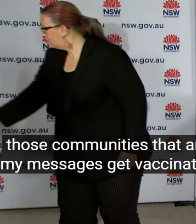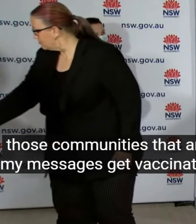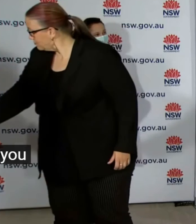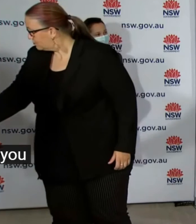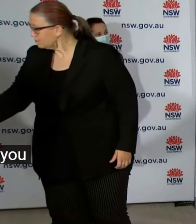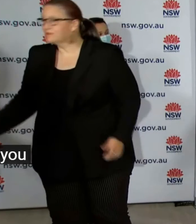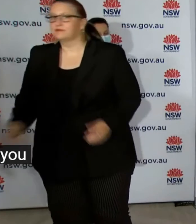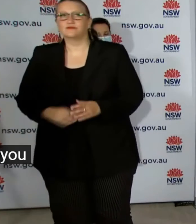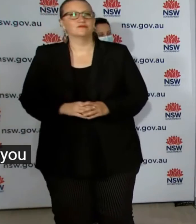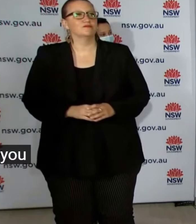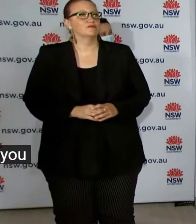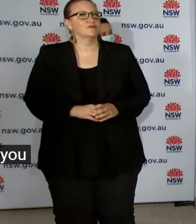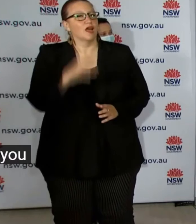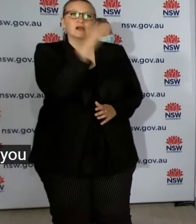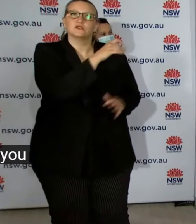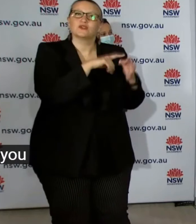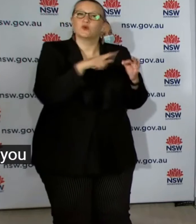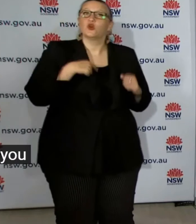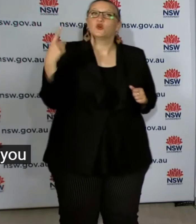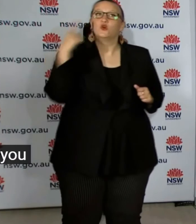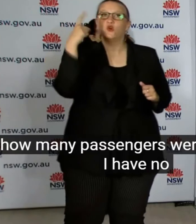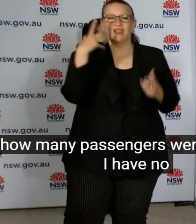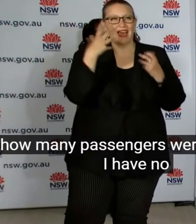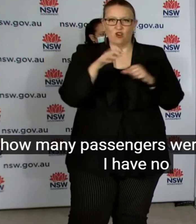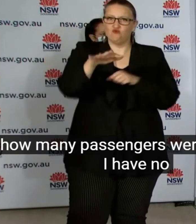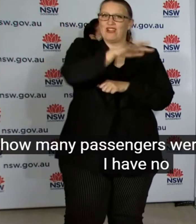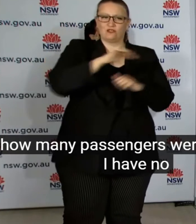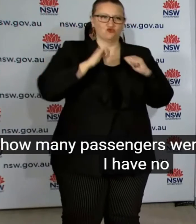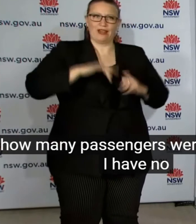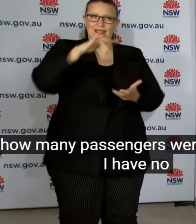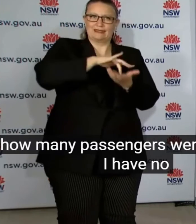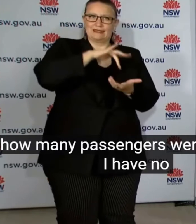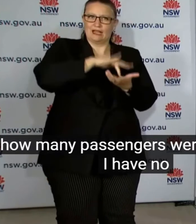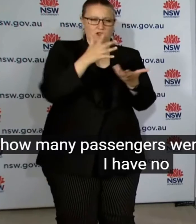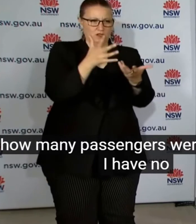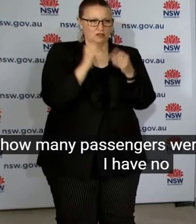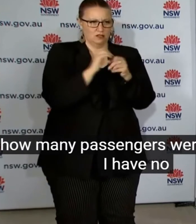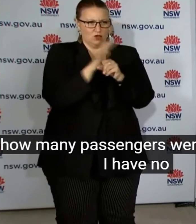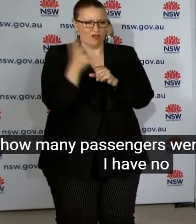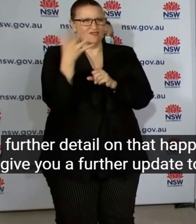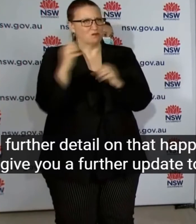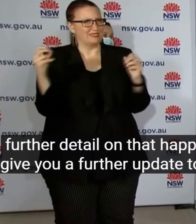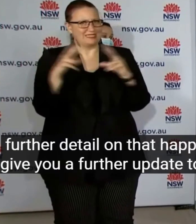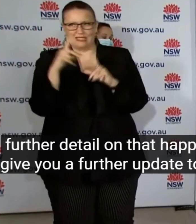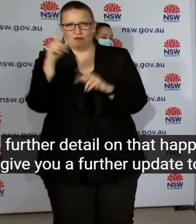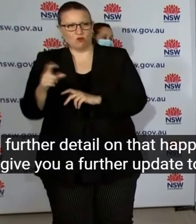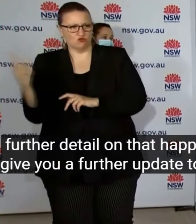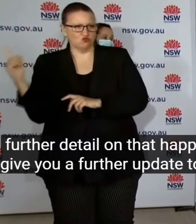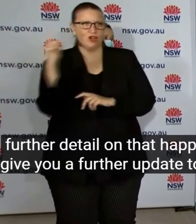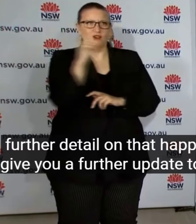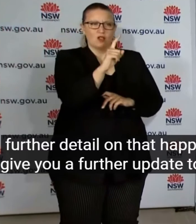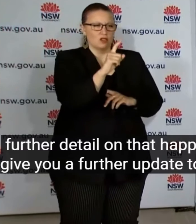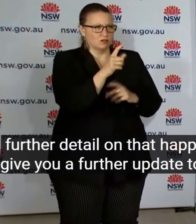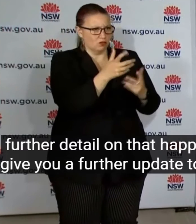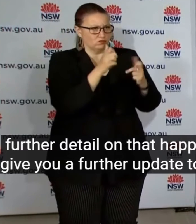Legitimate, and do you know how many passengers were exposed? I have no further detail on that. Happy to give you a further update today. But